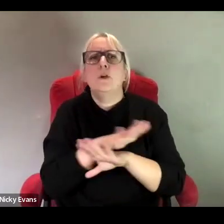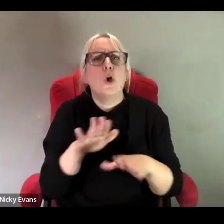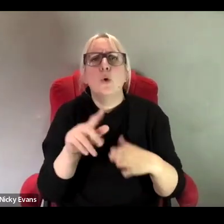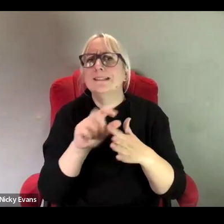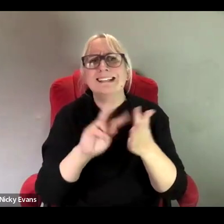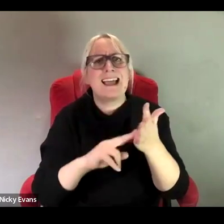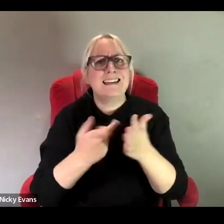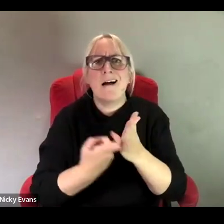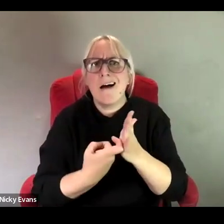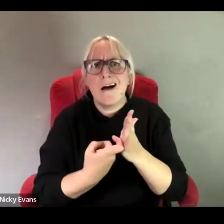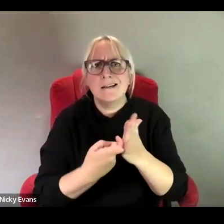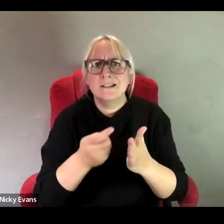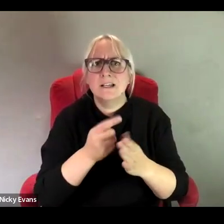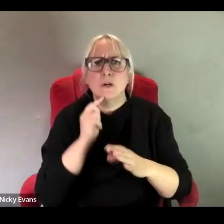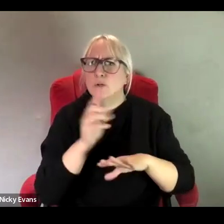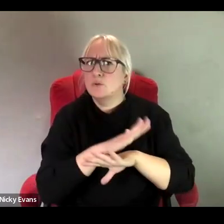be